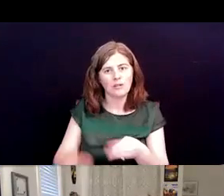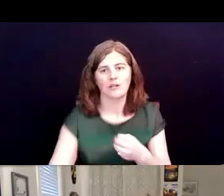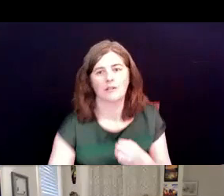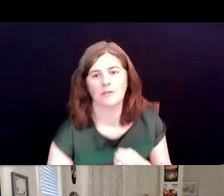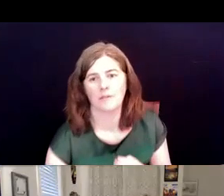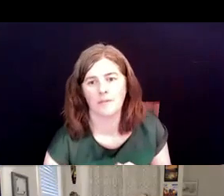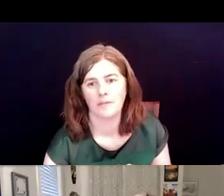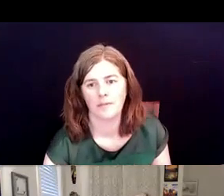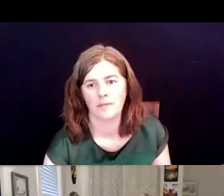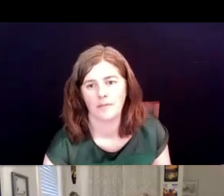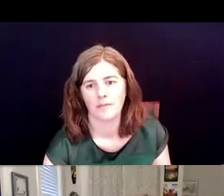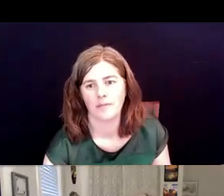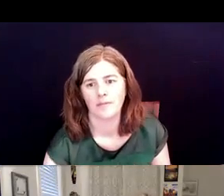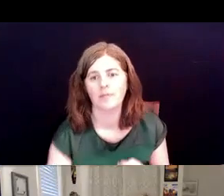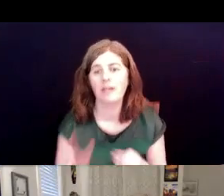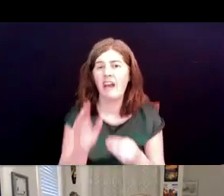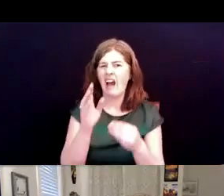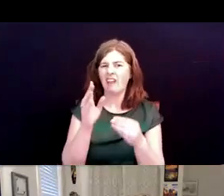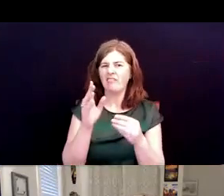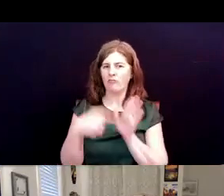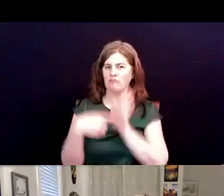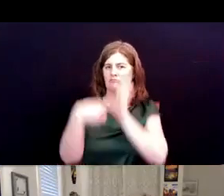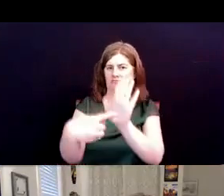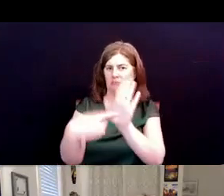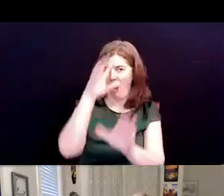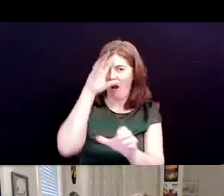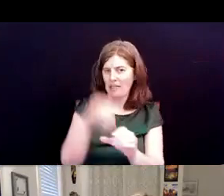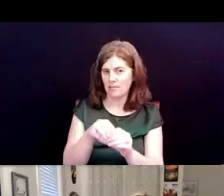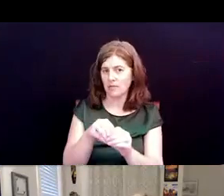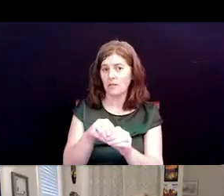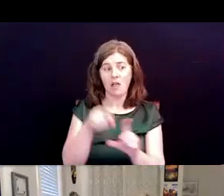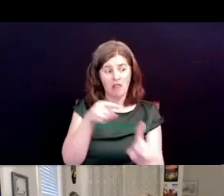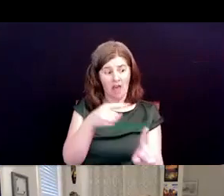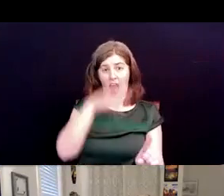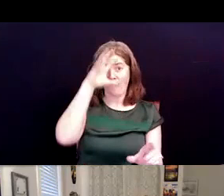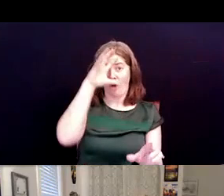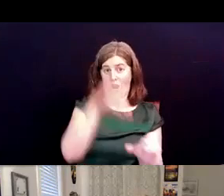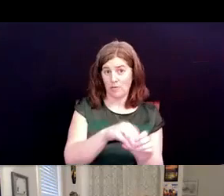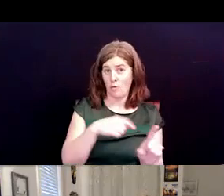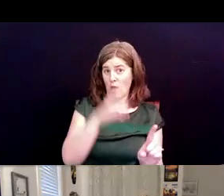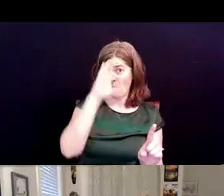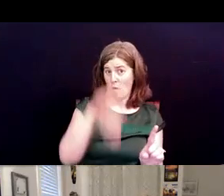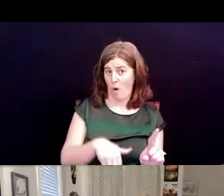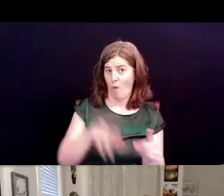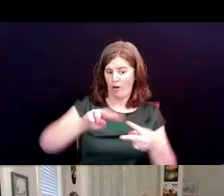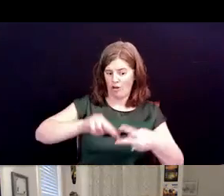is outward autism features, right? So, okay, they have autism, and we know that that